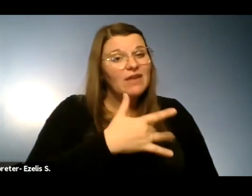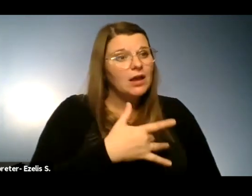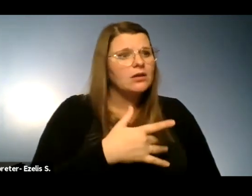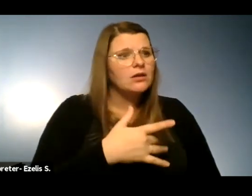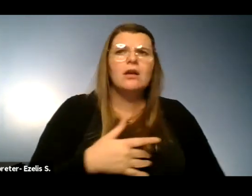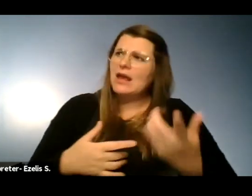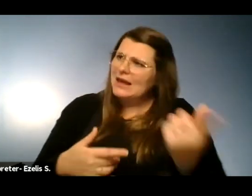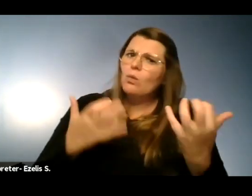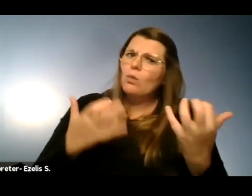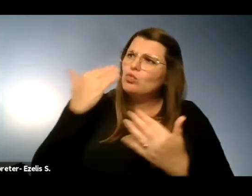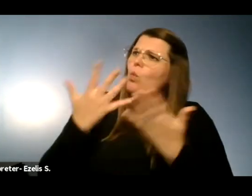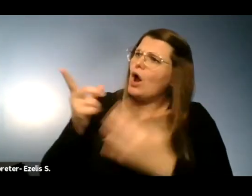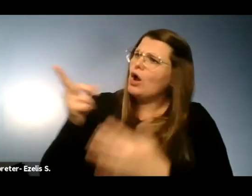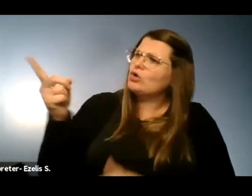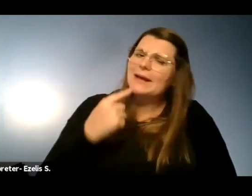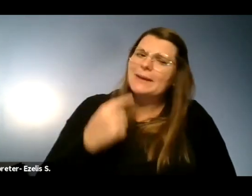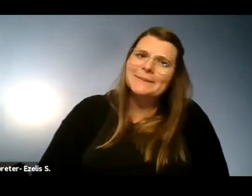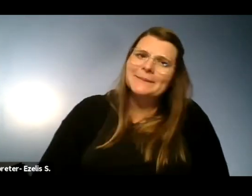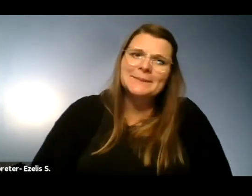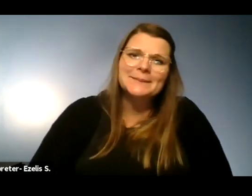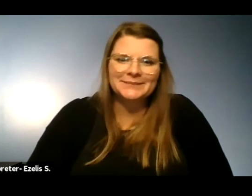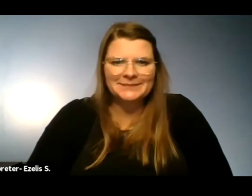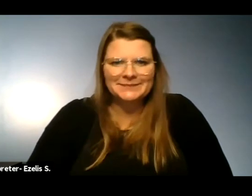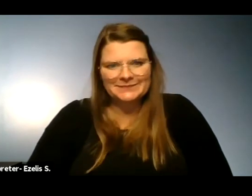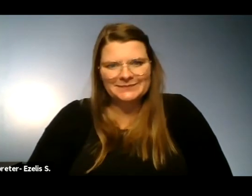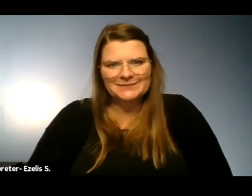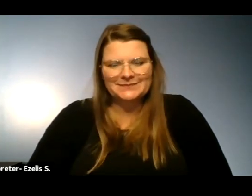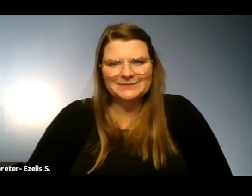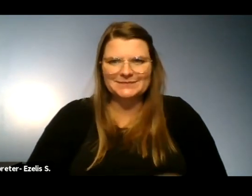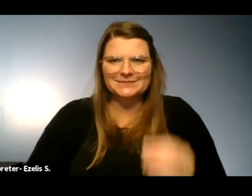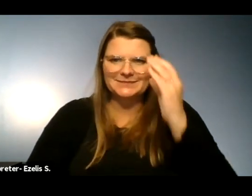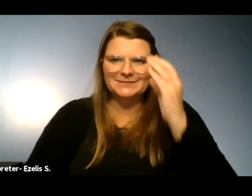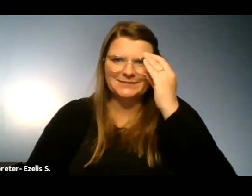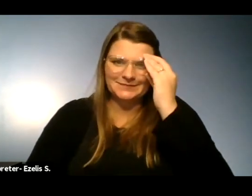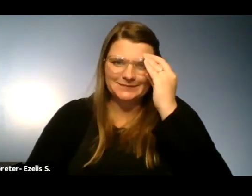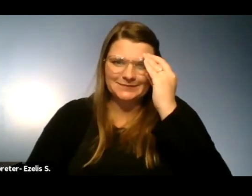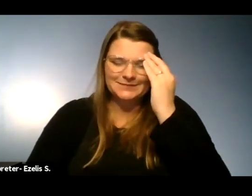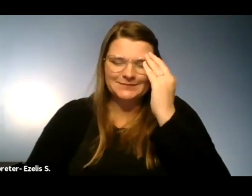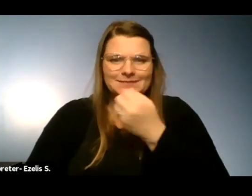she said.